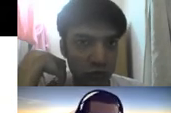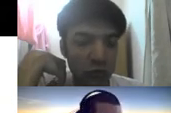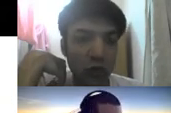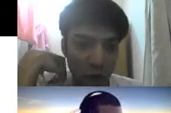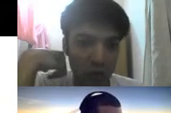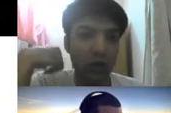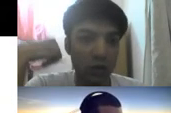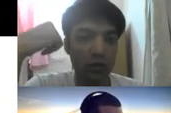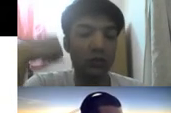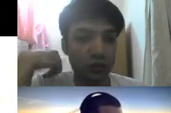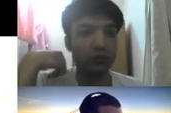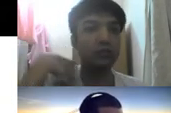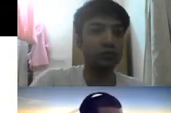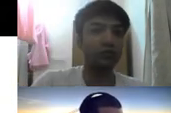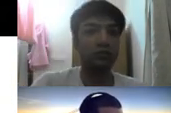Google.